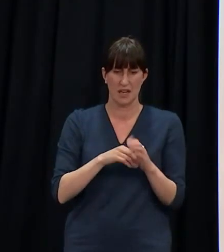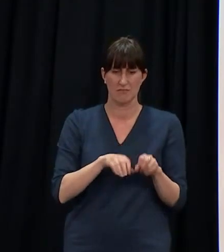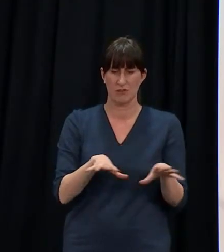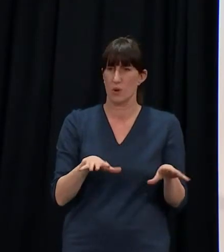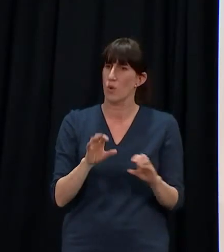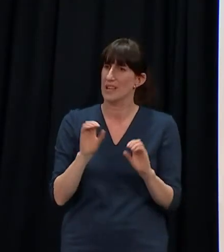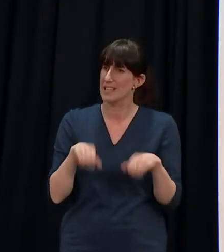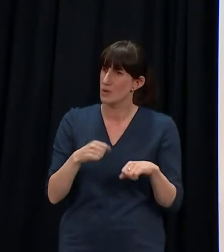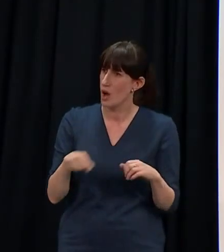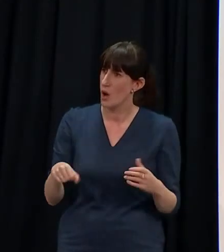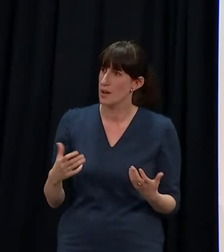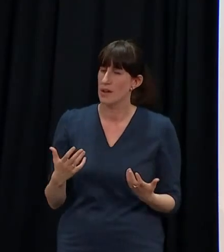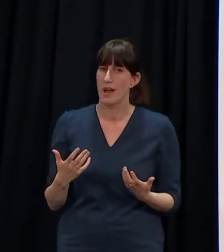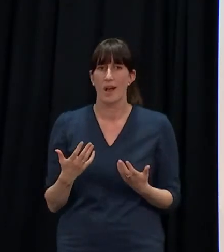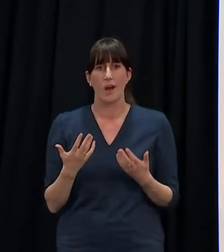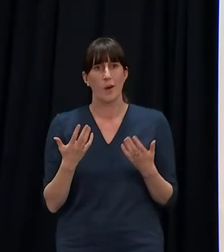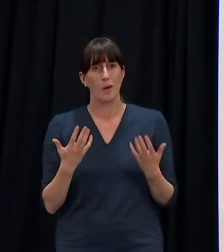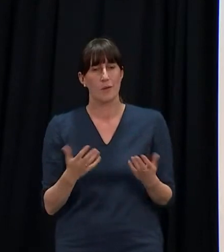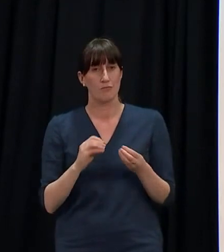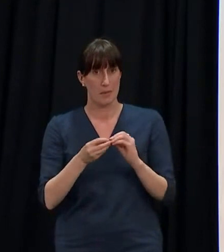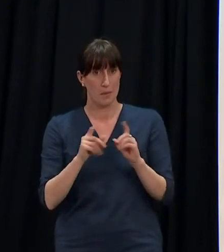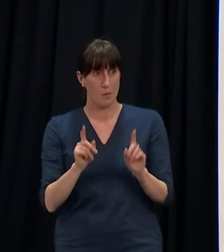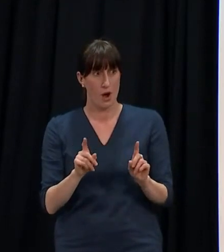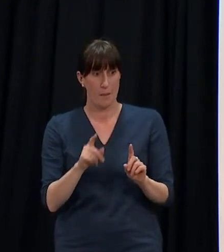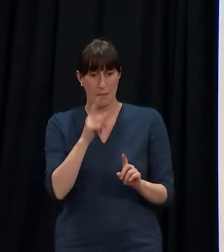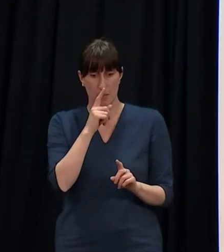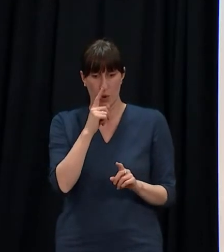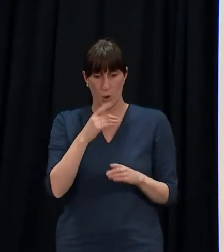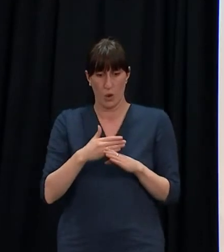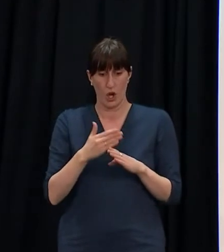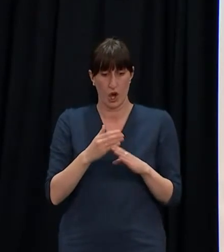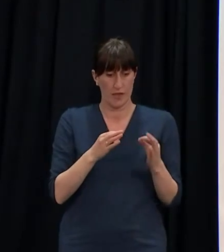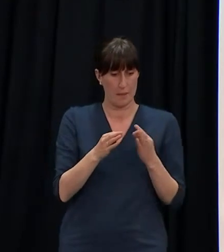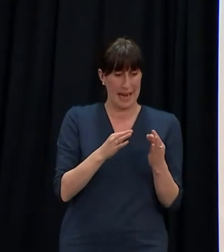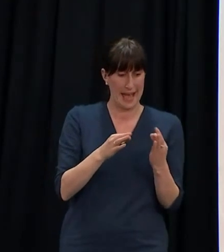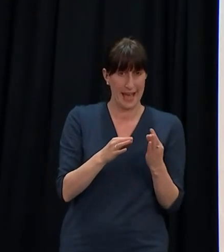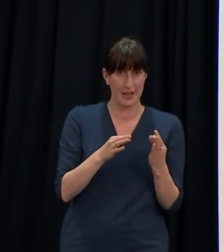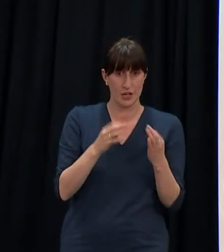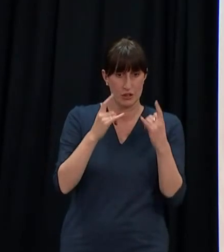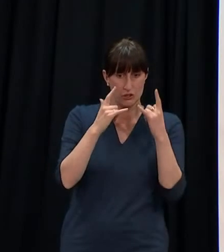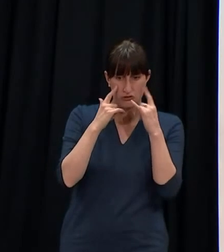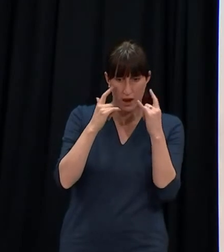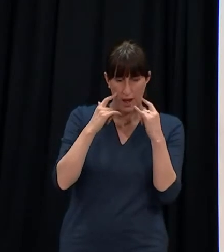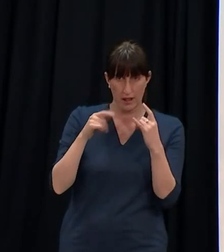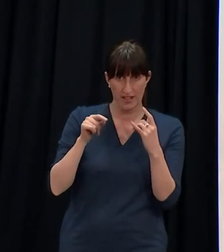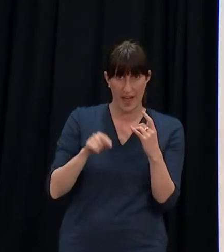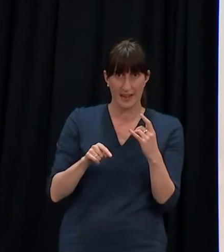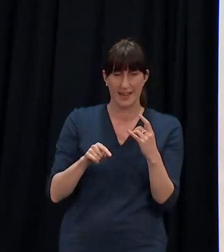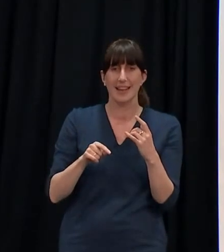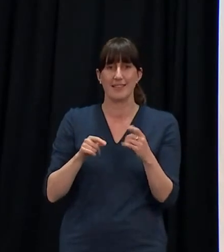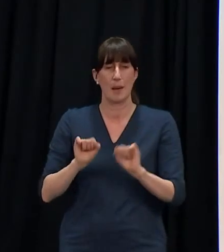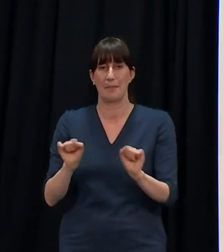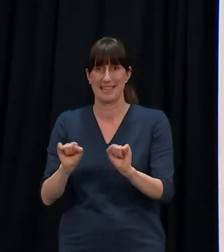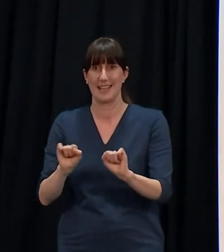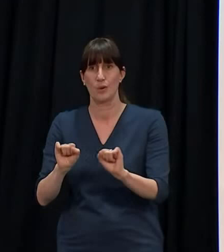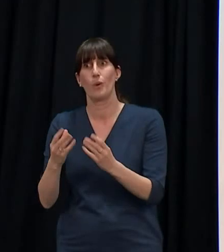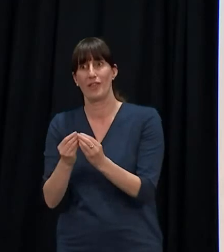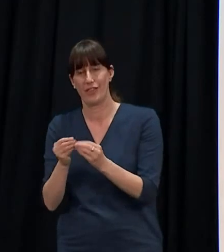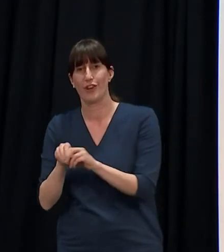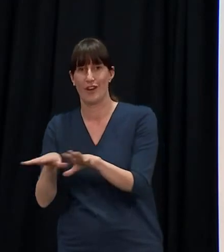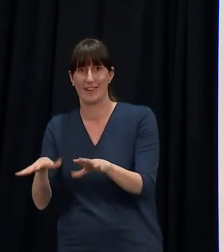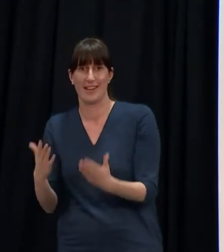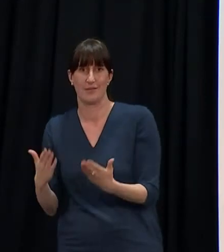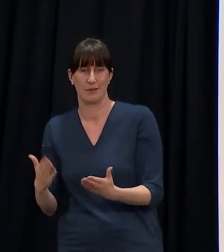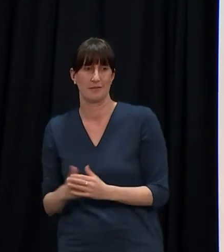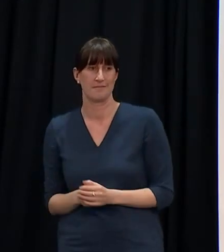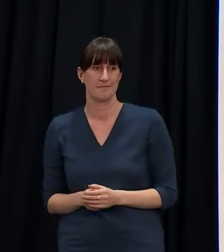issues, of course, is that the people who are doing this work are also fairly fully deployed on the current response as well. Just on the trend of the cases,